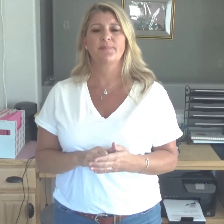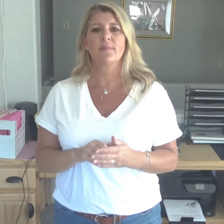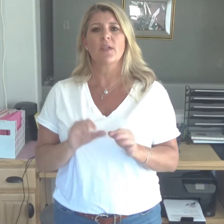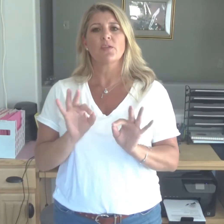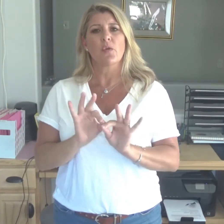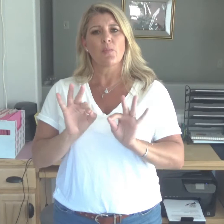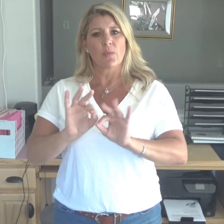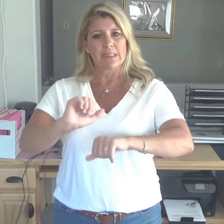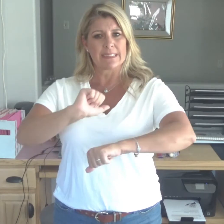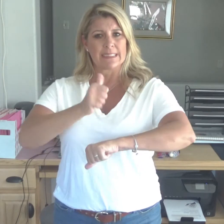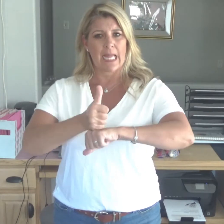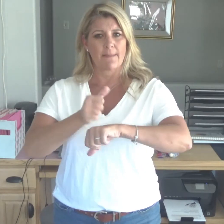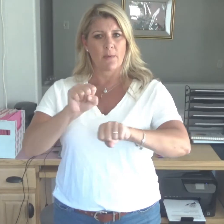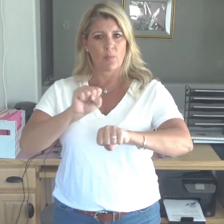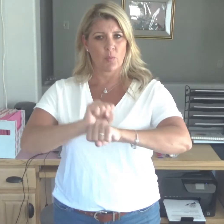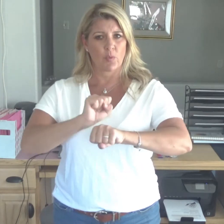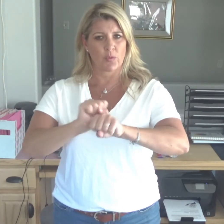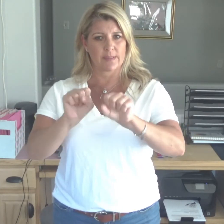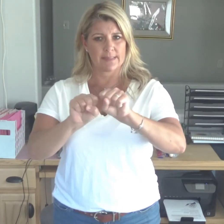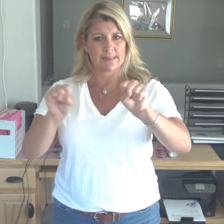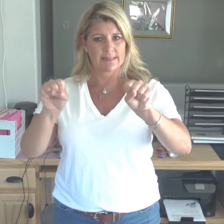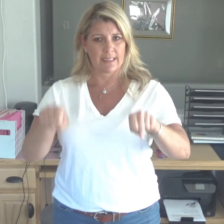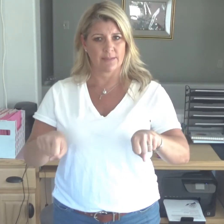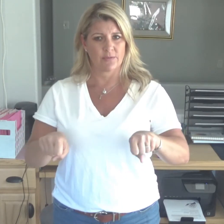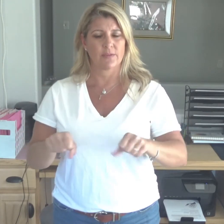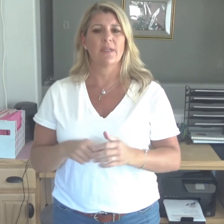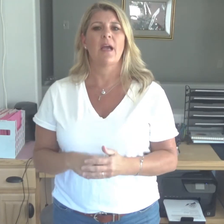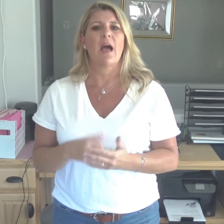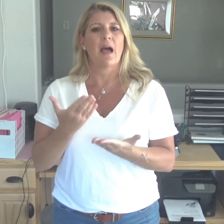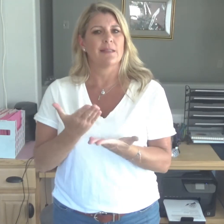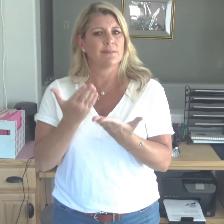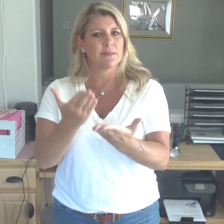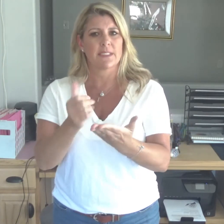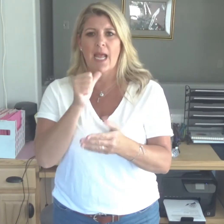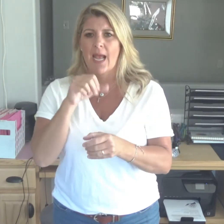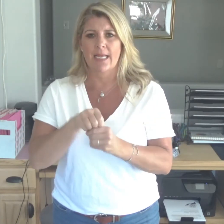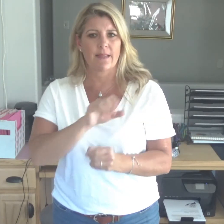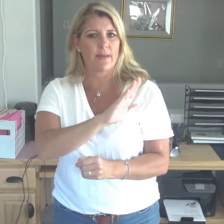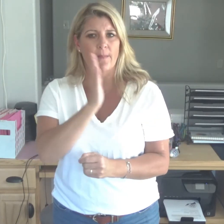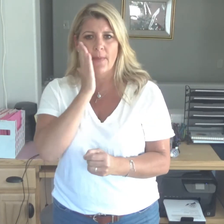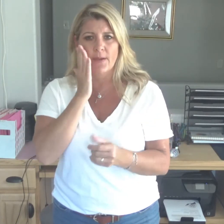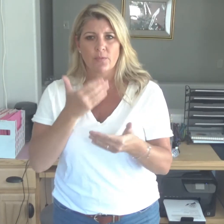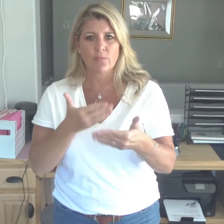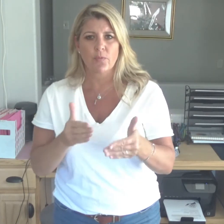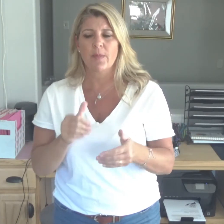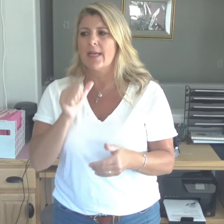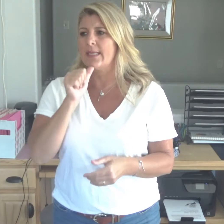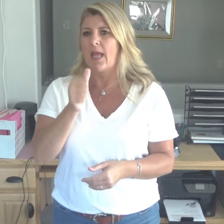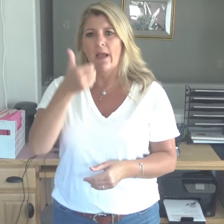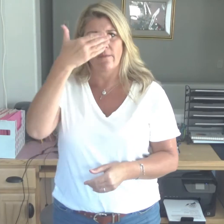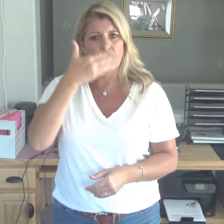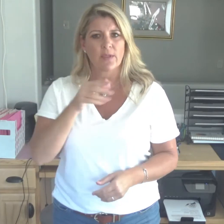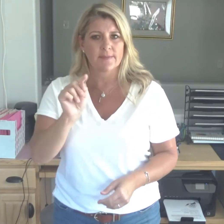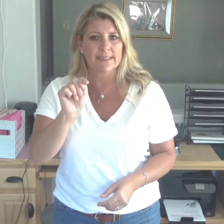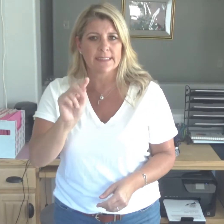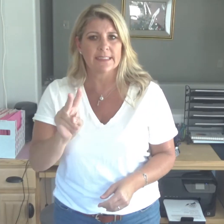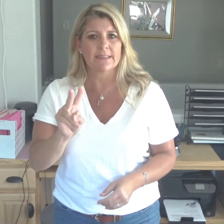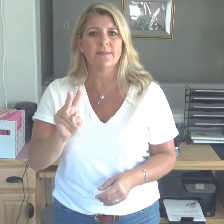bring them into my home for my kids, our students. So we've got a workstation, and I suggest not having it in their bedroom and not